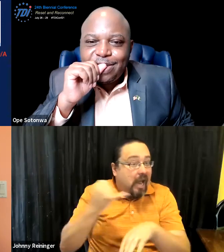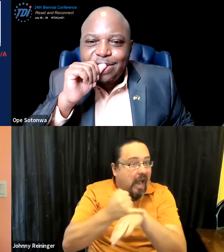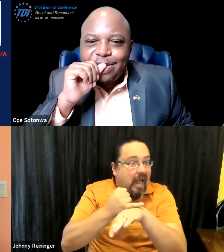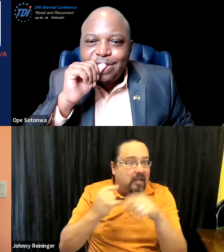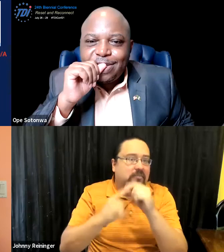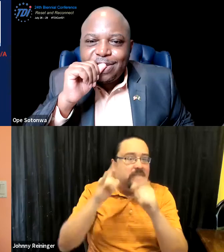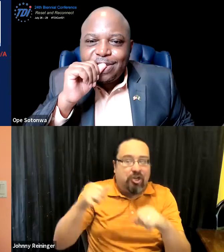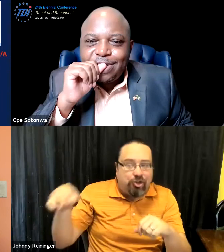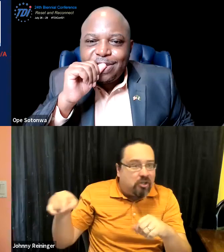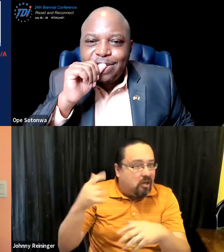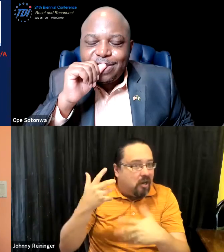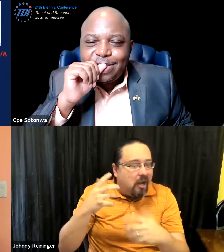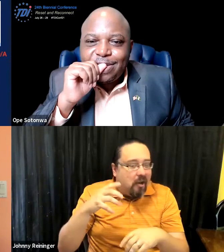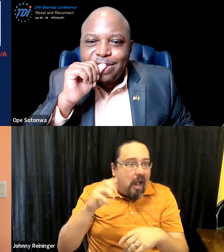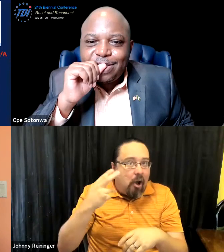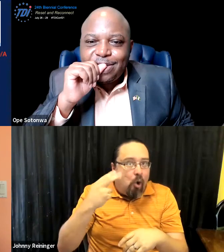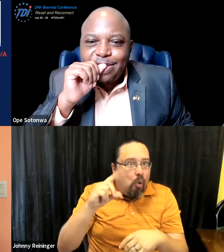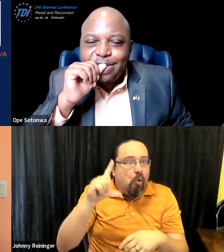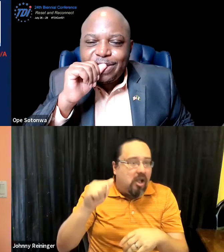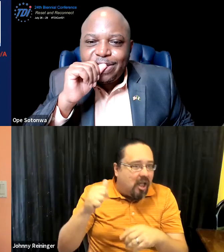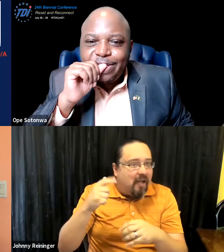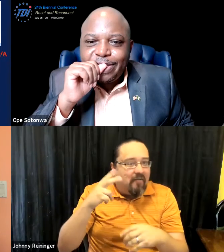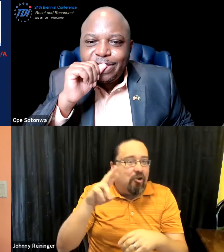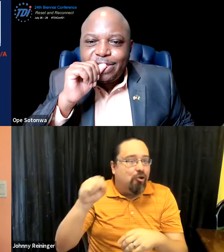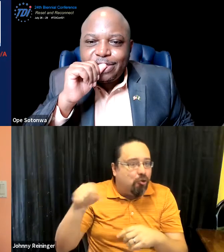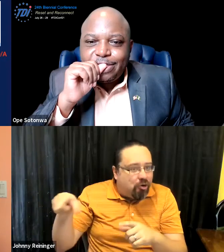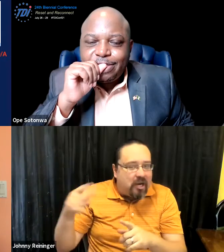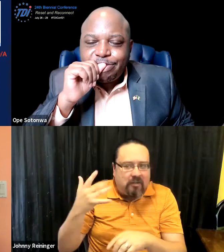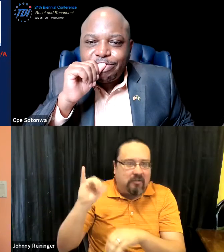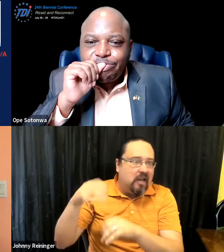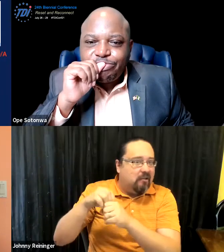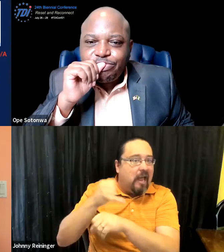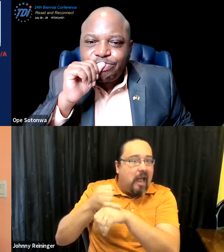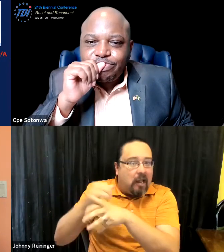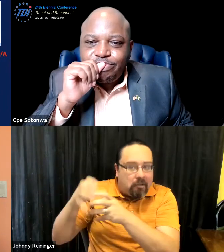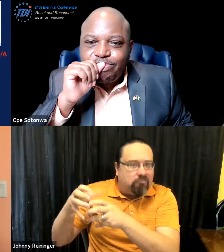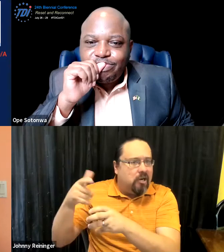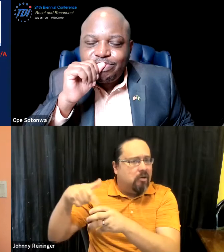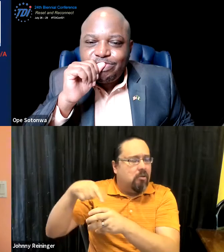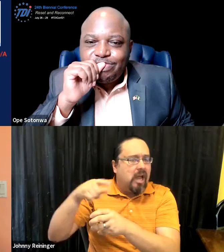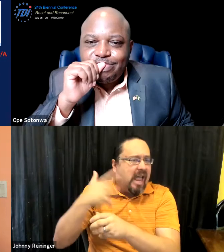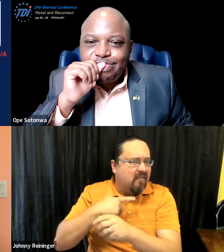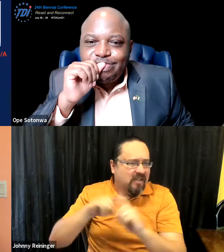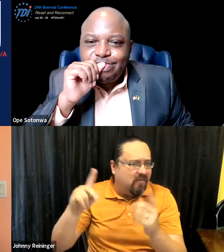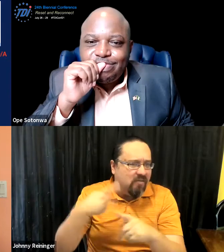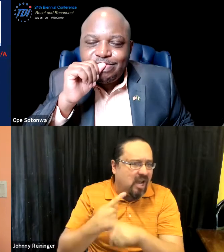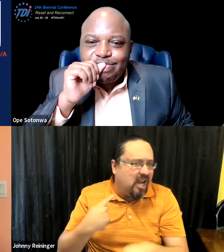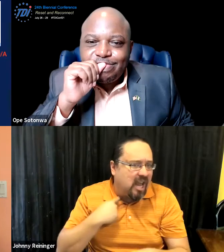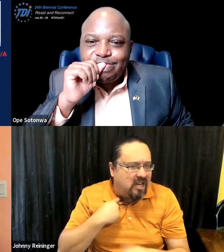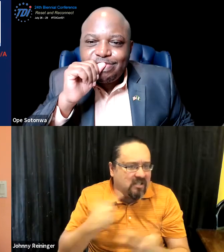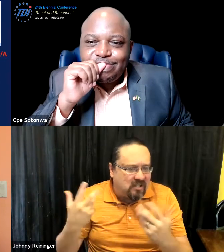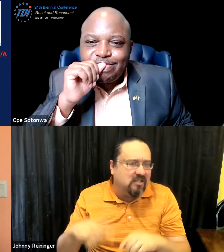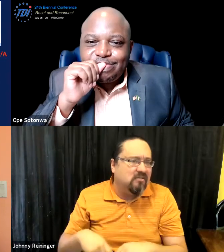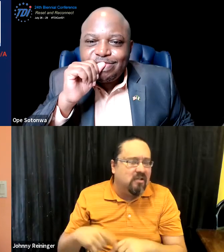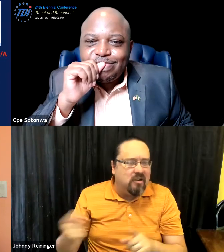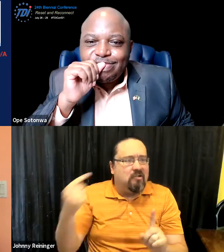there was in some regional areas, especially on the Hula VRS on the islands, they